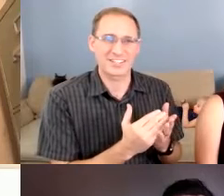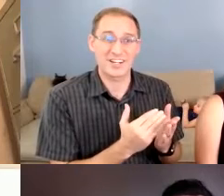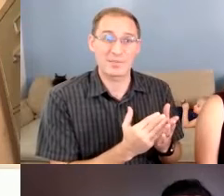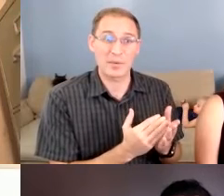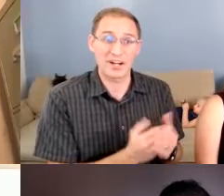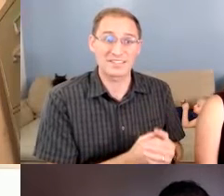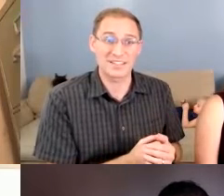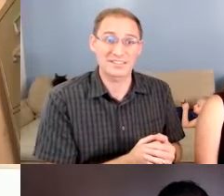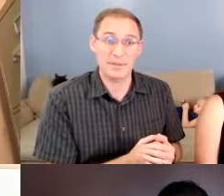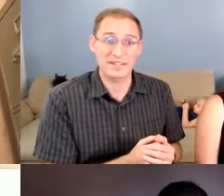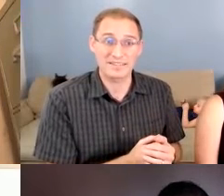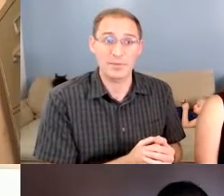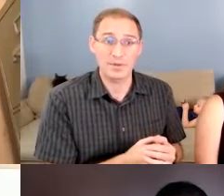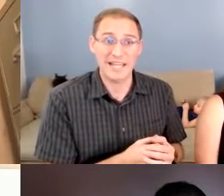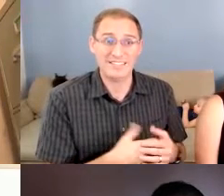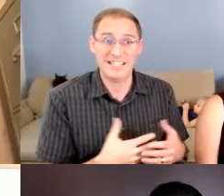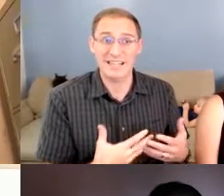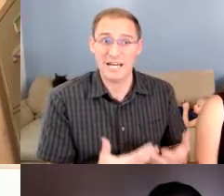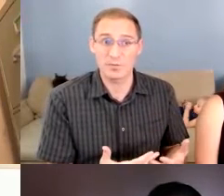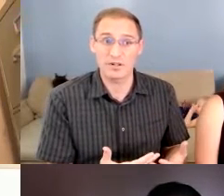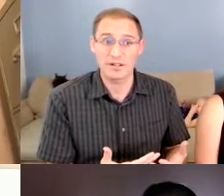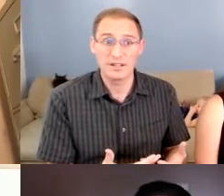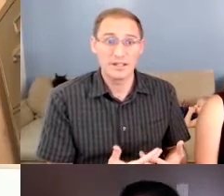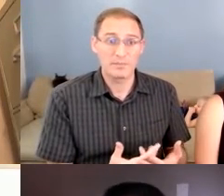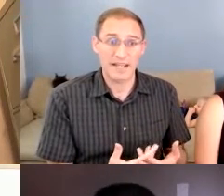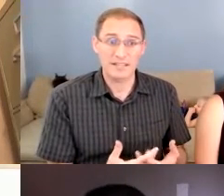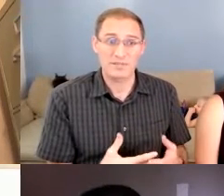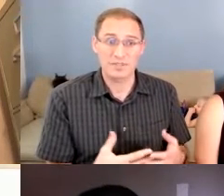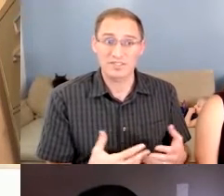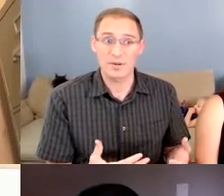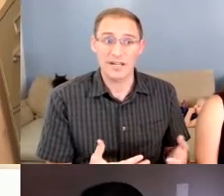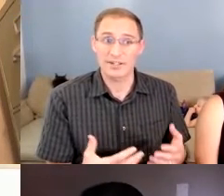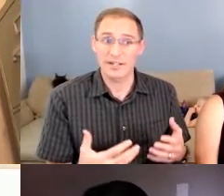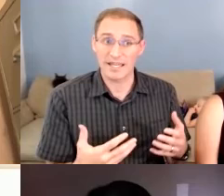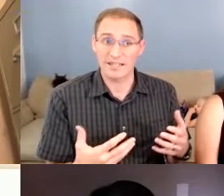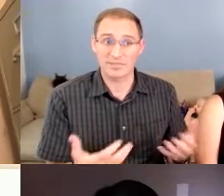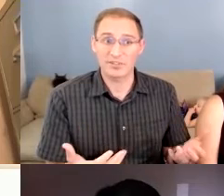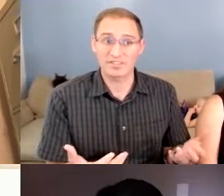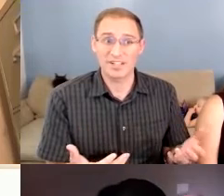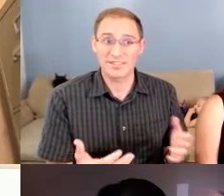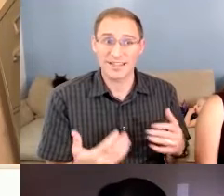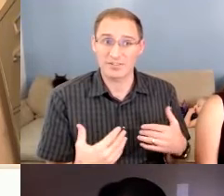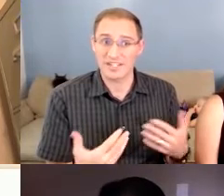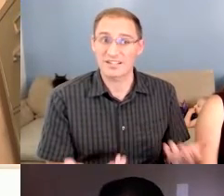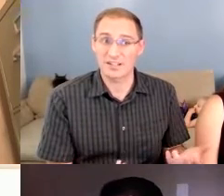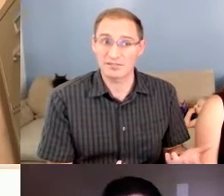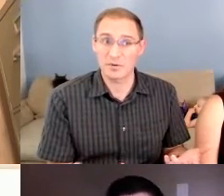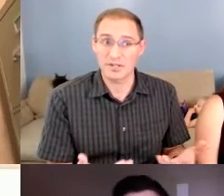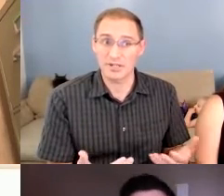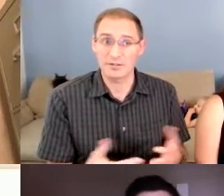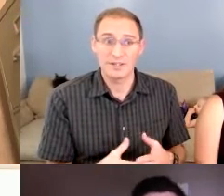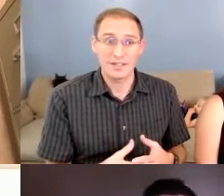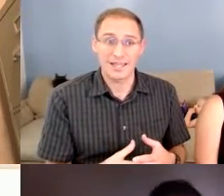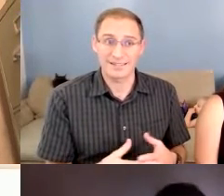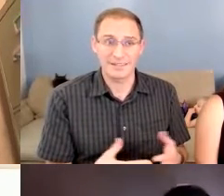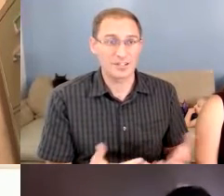brutally like try to memorize things step by step. We actually get a lot more mileage if we just go out there and expose ourselves to the language and use what we